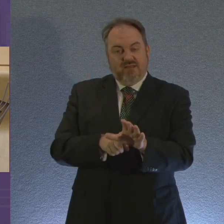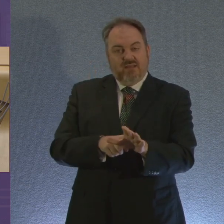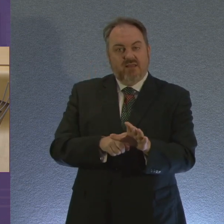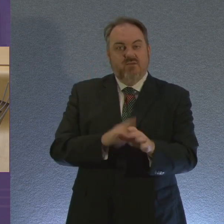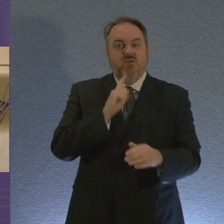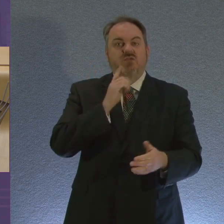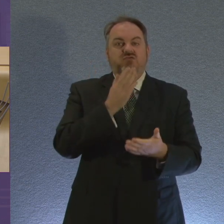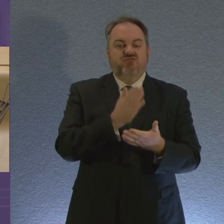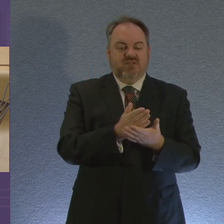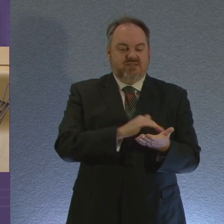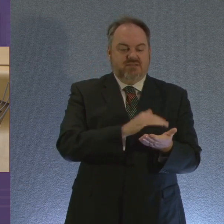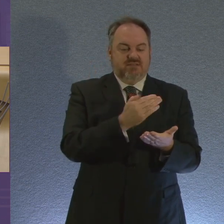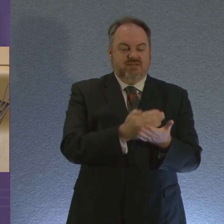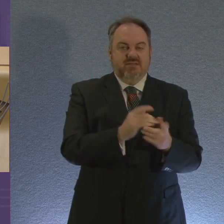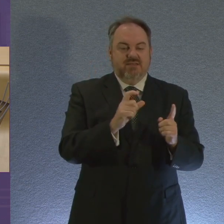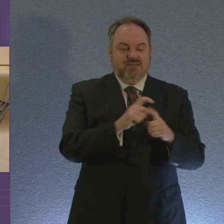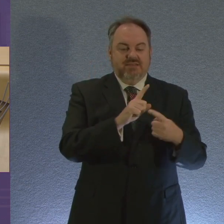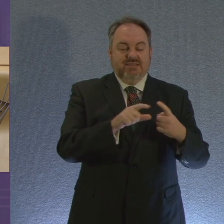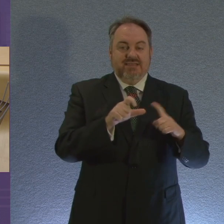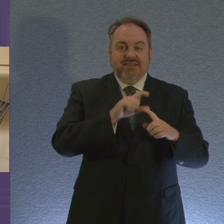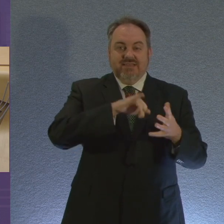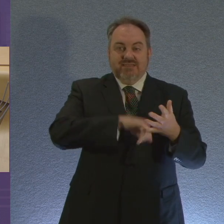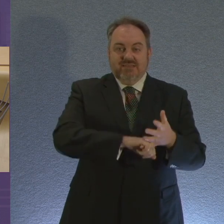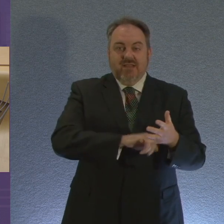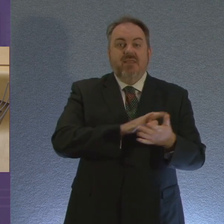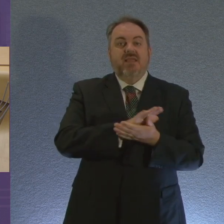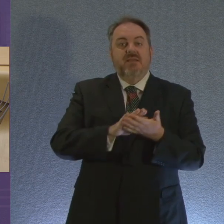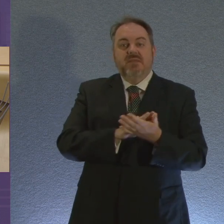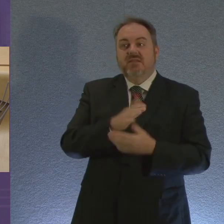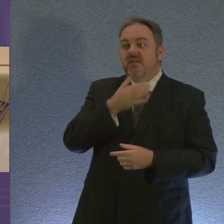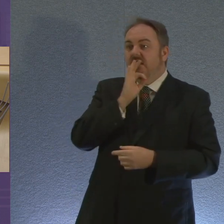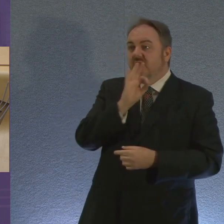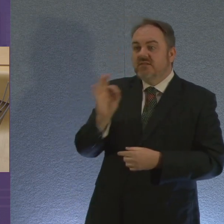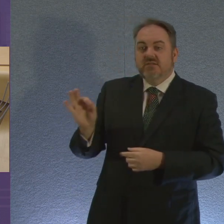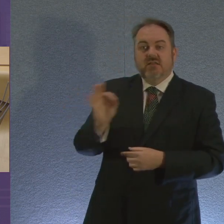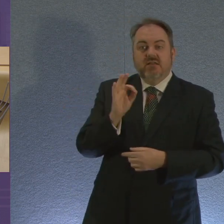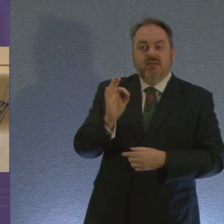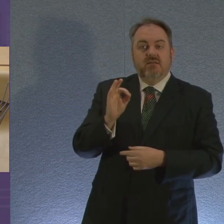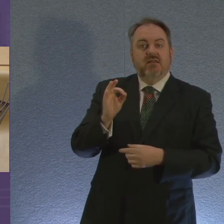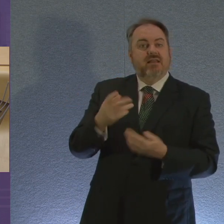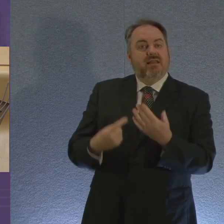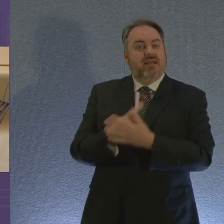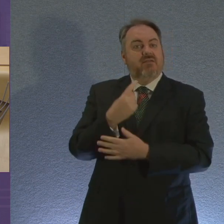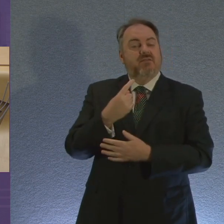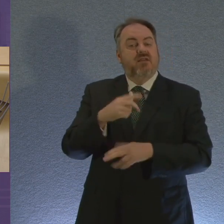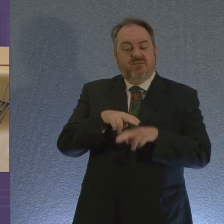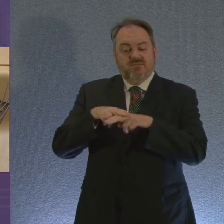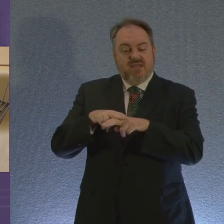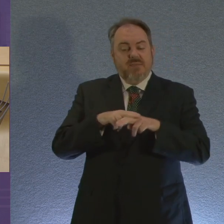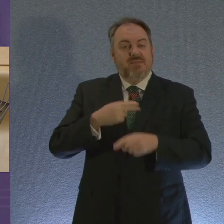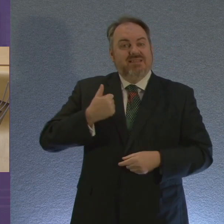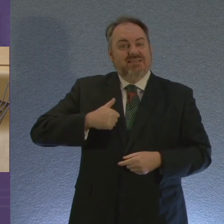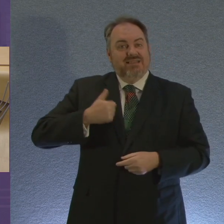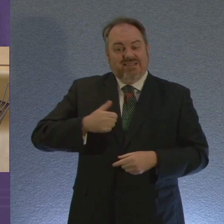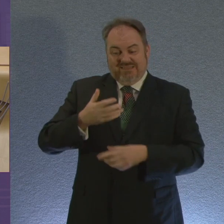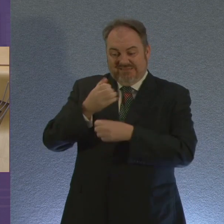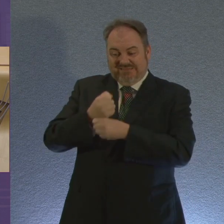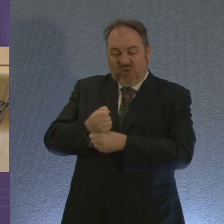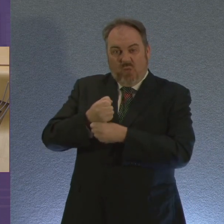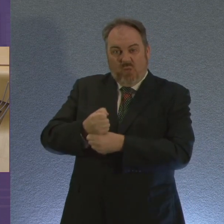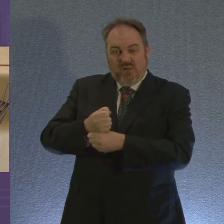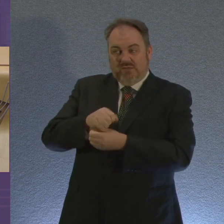Making it easier for individuals and families to apply for a moratorium may provide just the respite they need while awaiting payments, or for business to pick up during